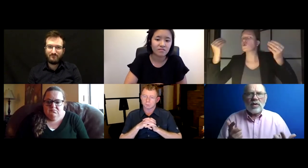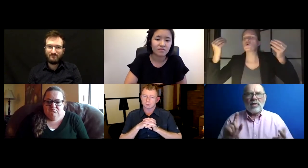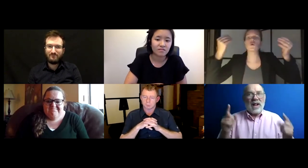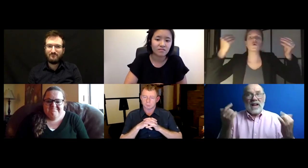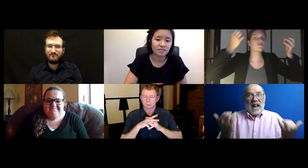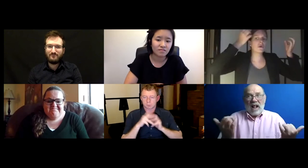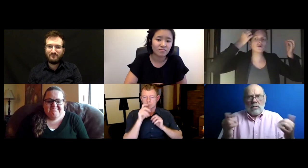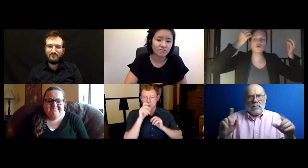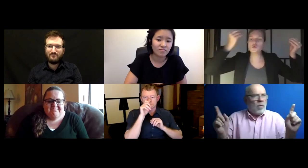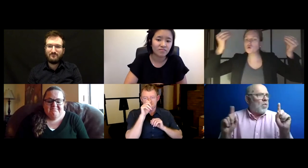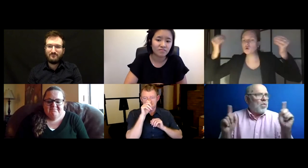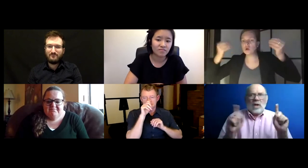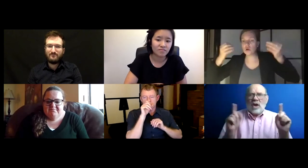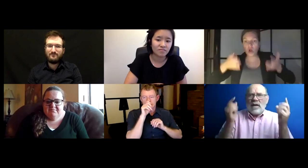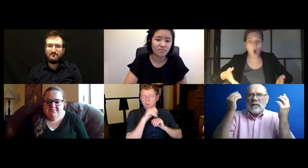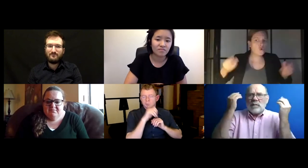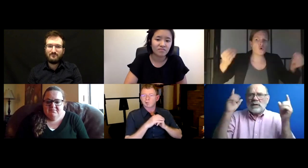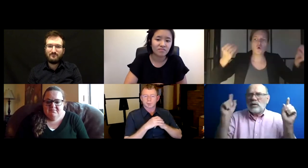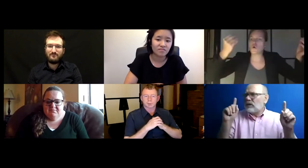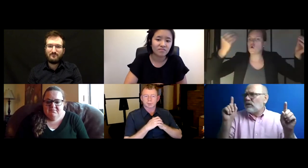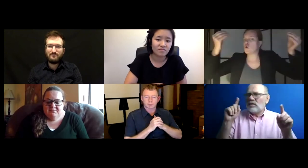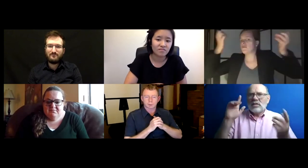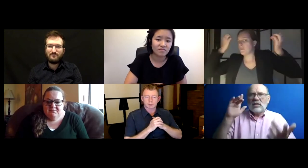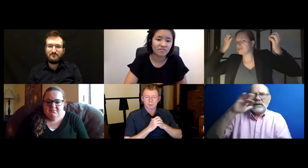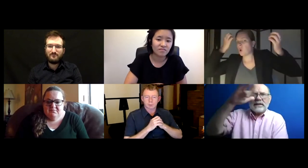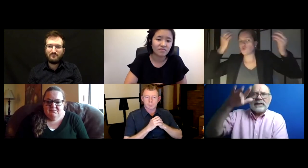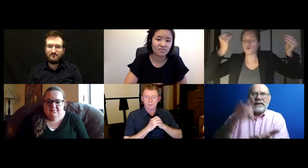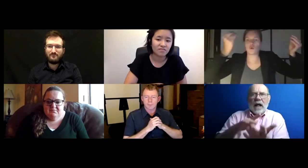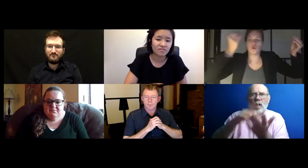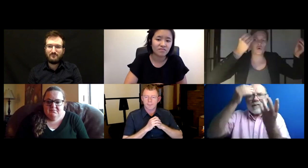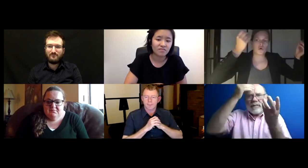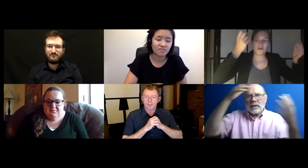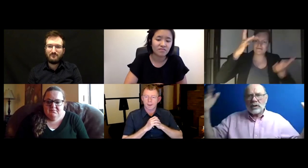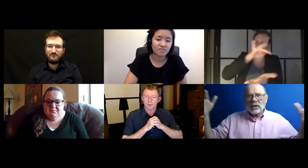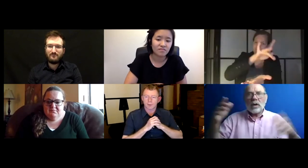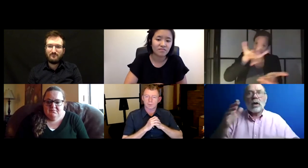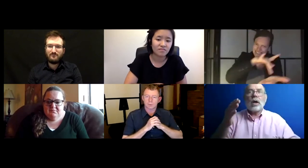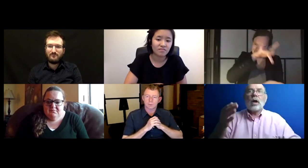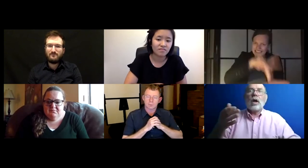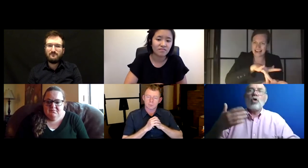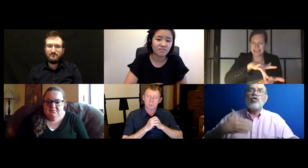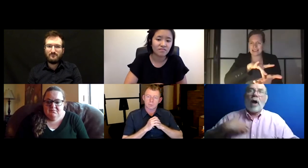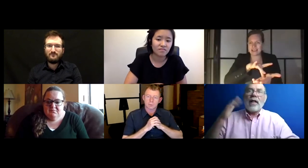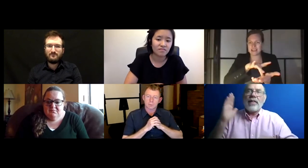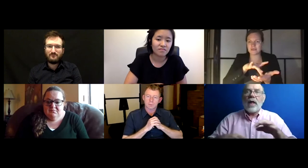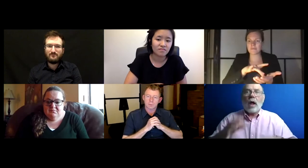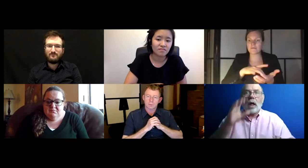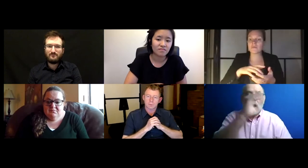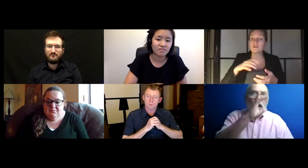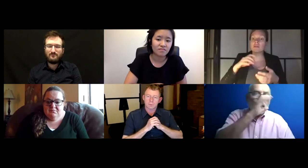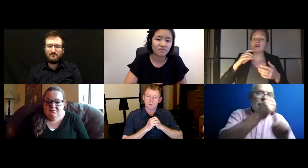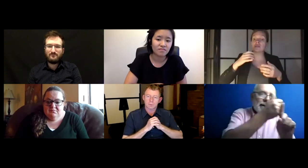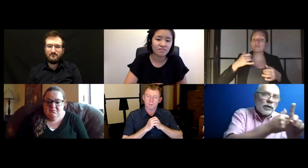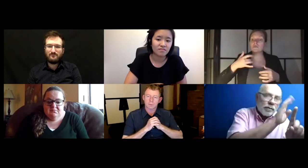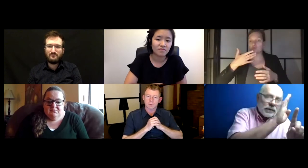centralized repository of information, because we don't have anywhere that this information is housed,